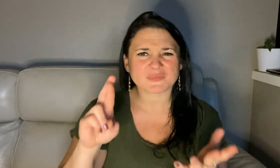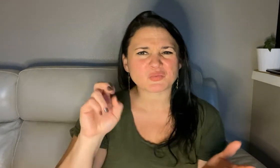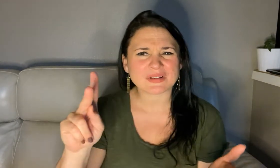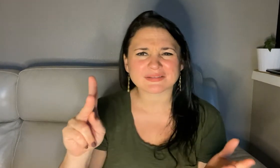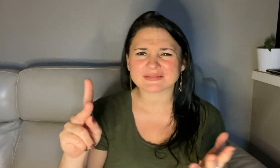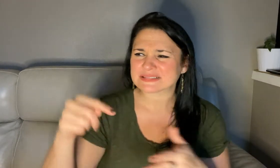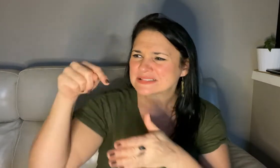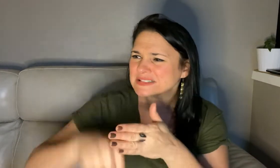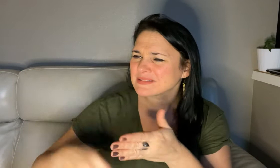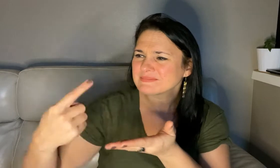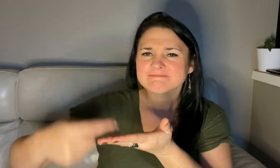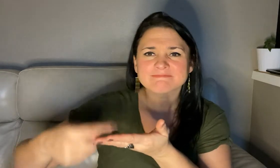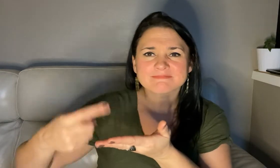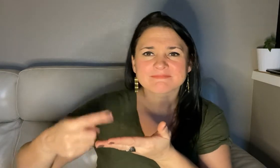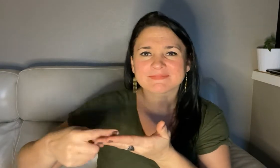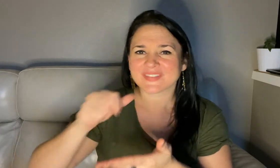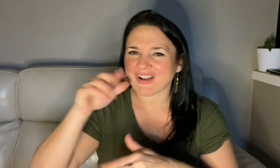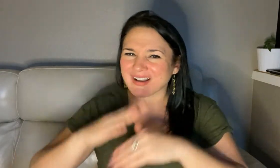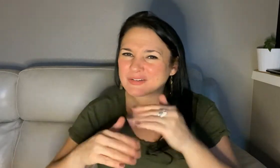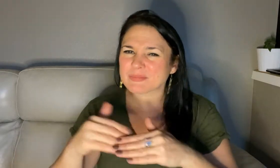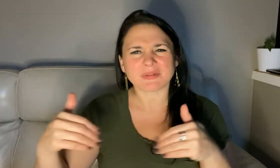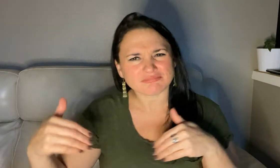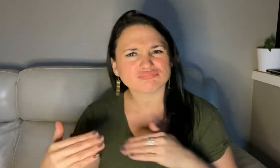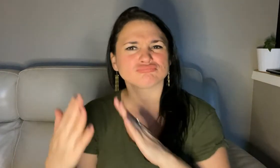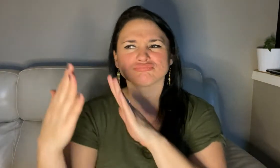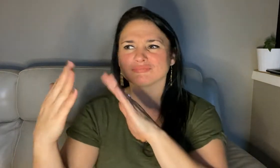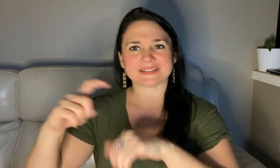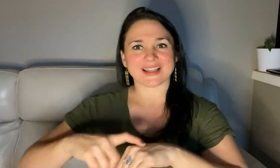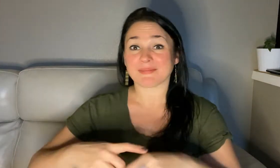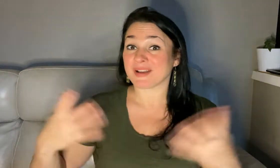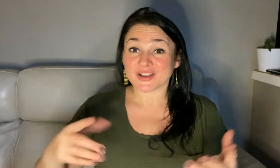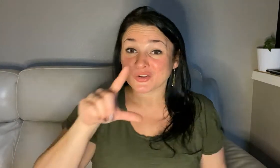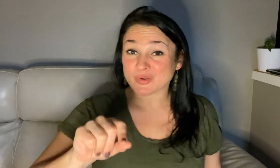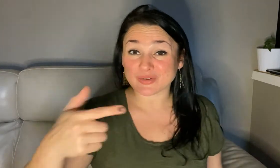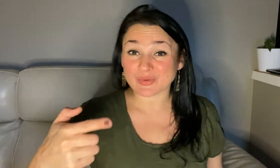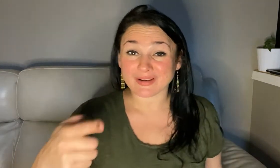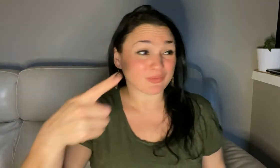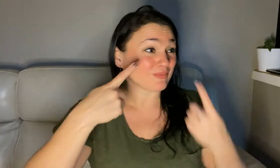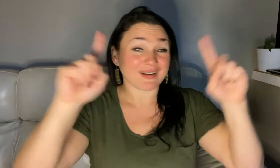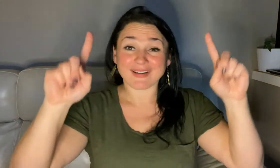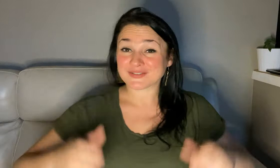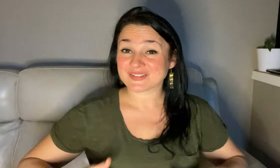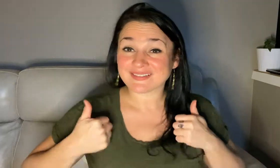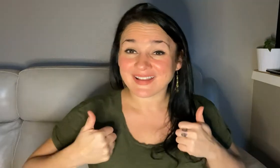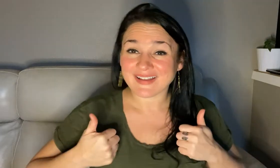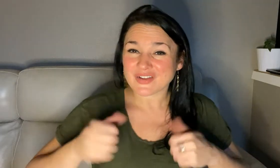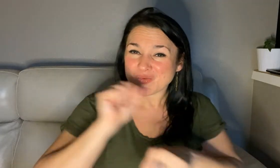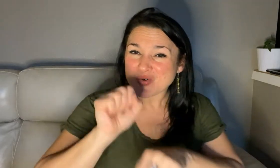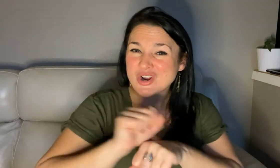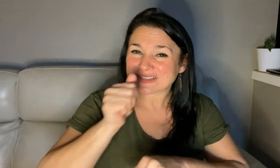If it's a relationship, take a risk. You know, if you need to have an uncomfortable conversation, it's the time to do it. 2021